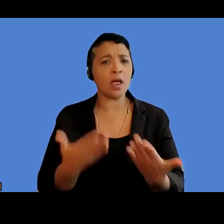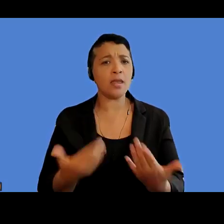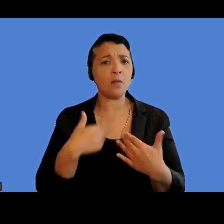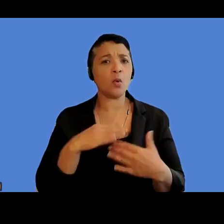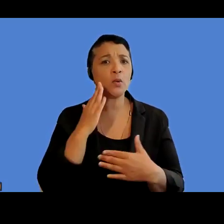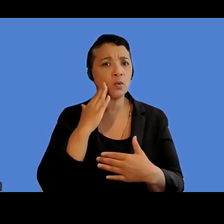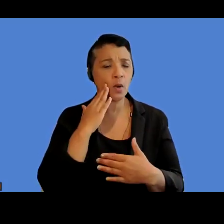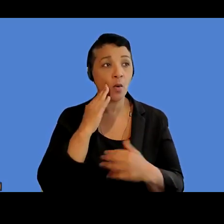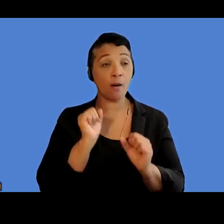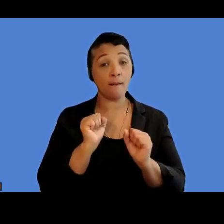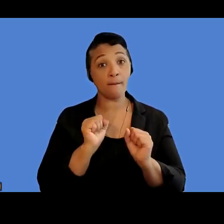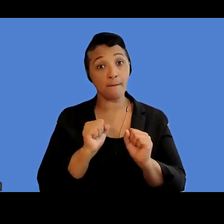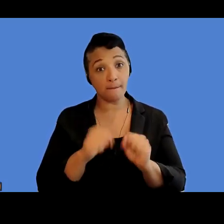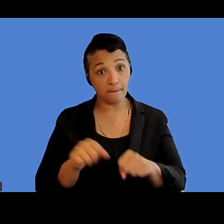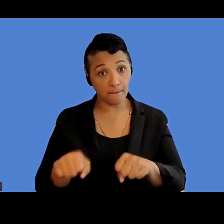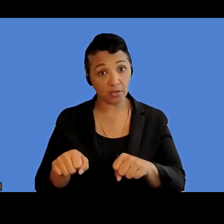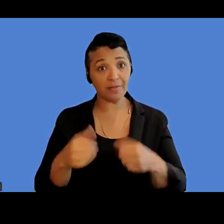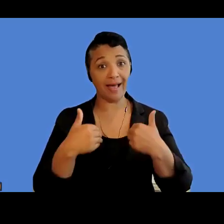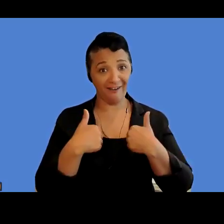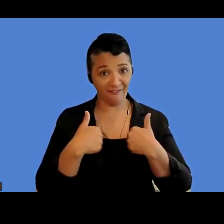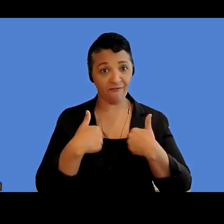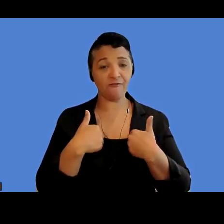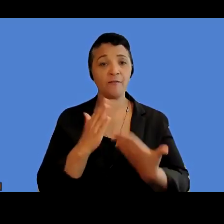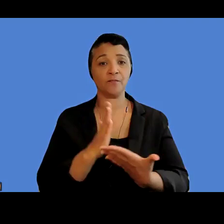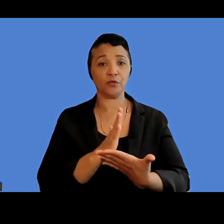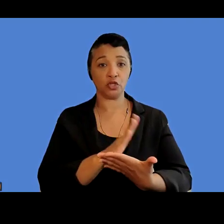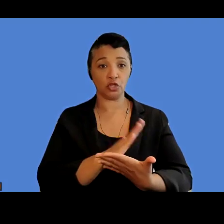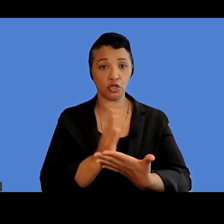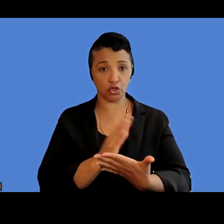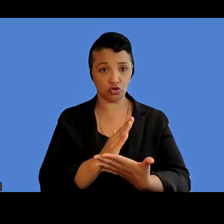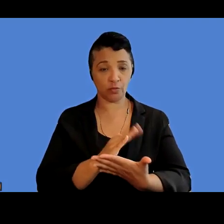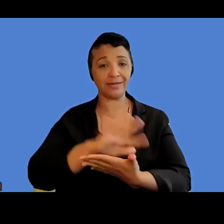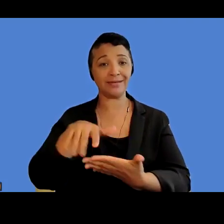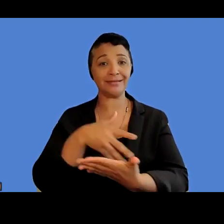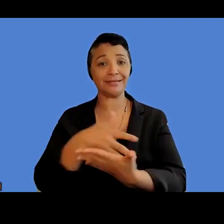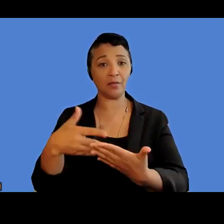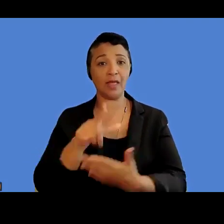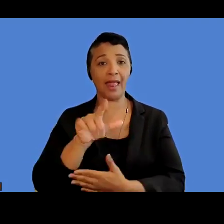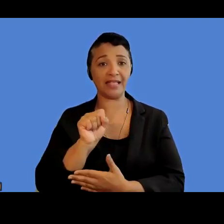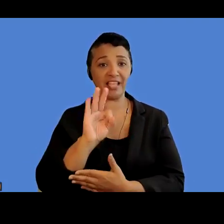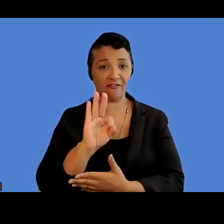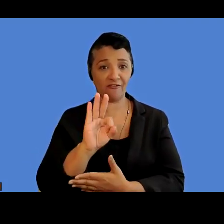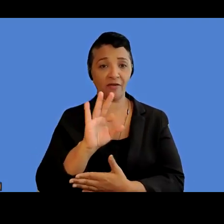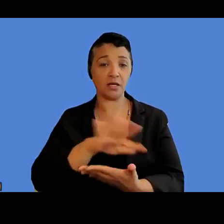if we have an interpreter for a sign language in French.